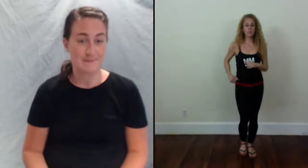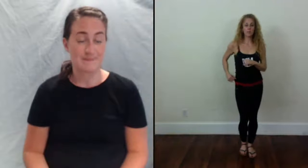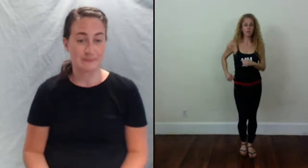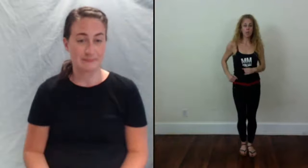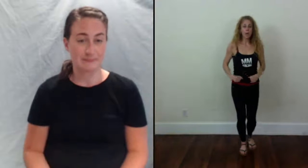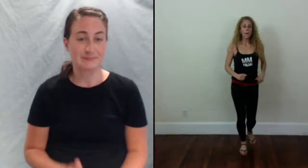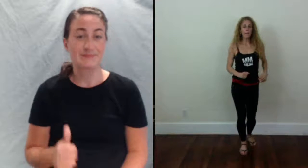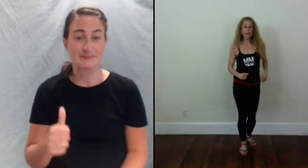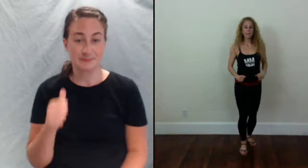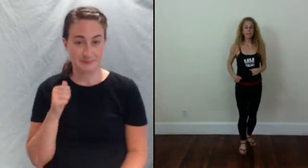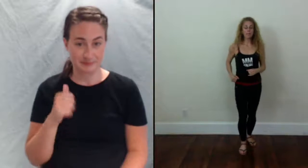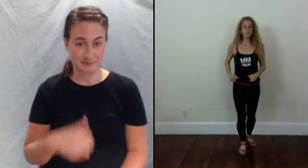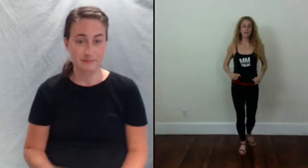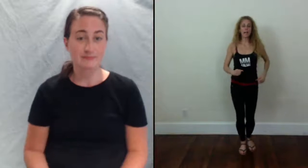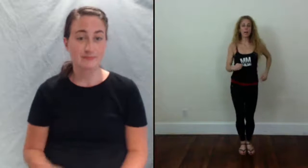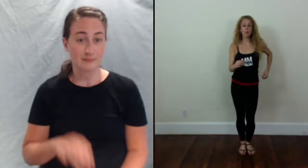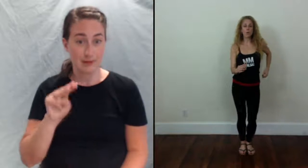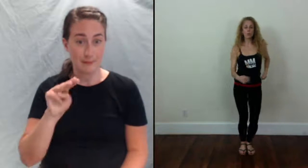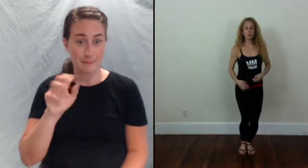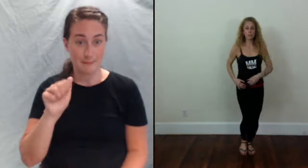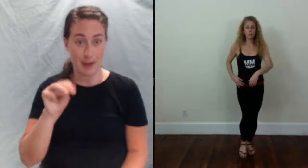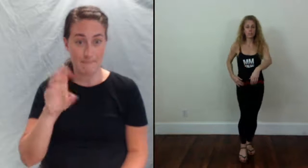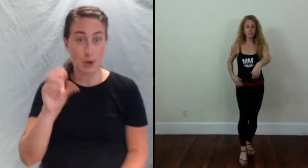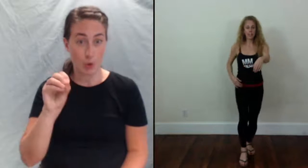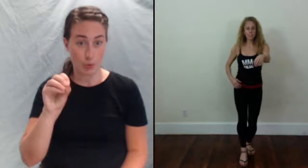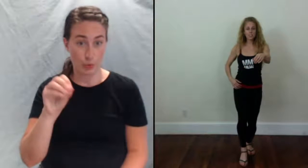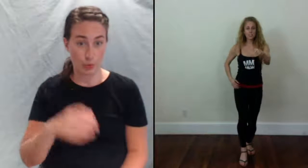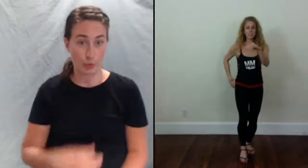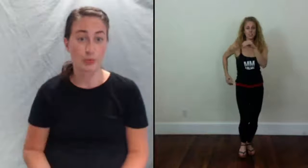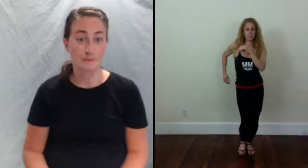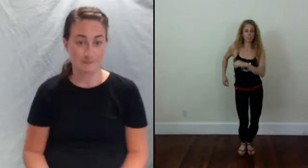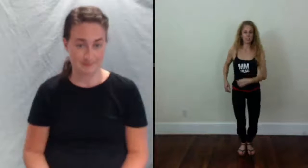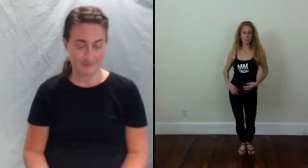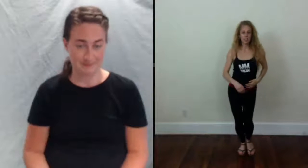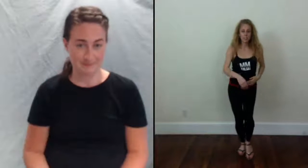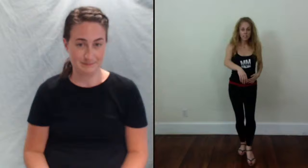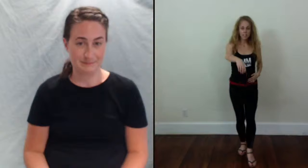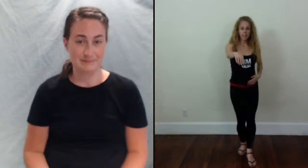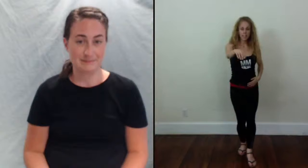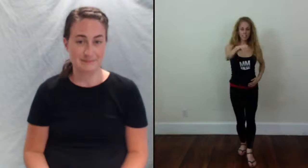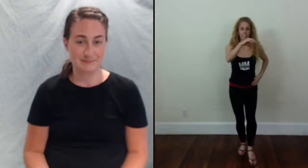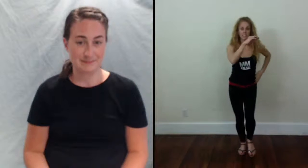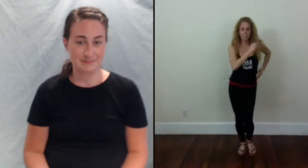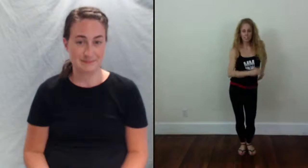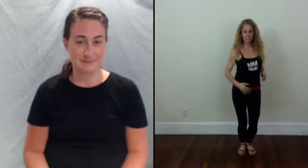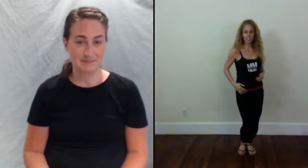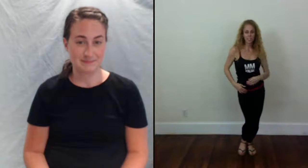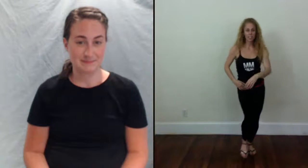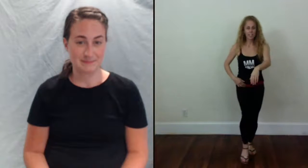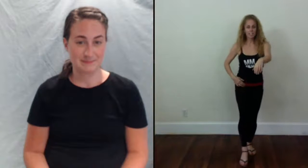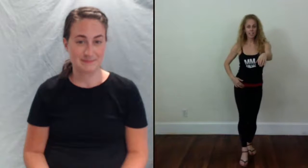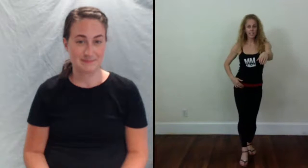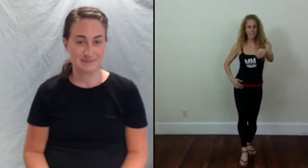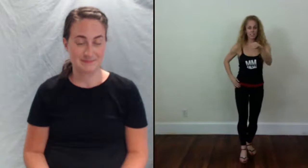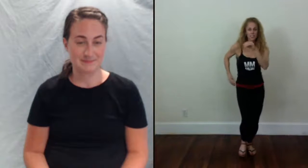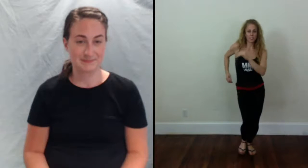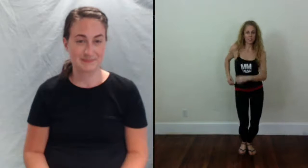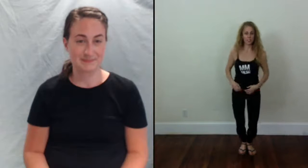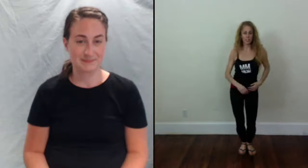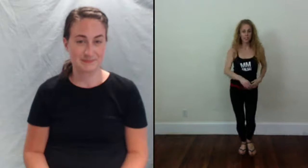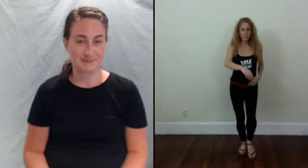step, back step. And now our mambo starts. Touch, touch,